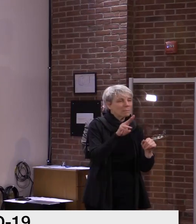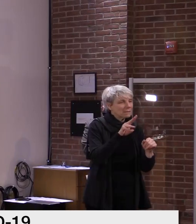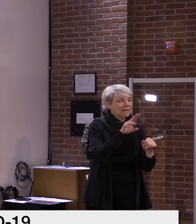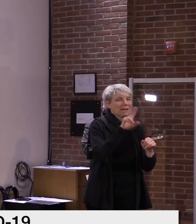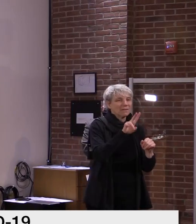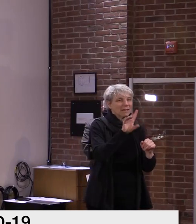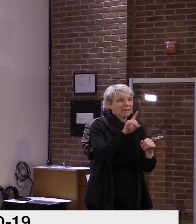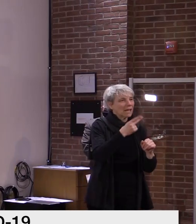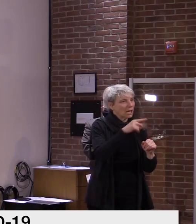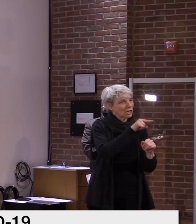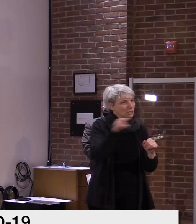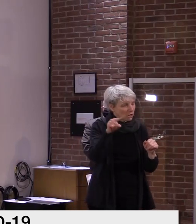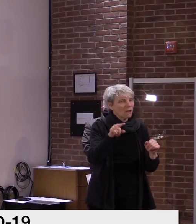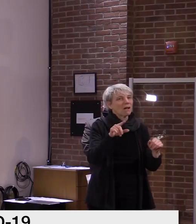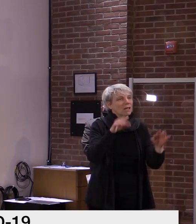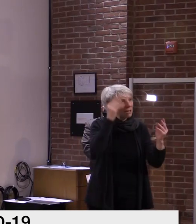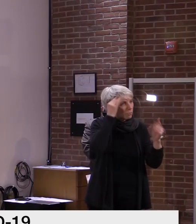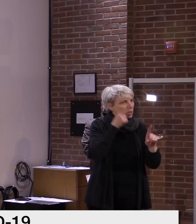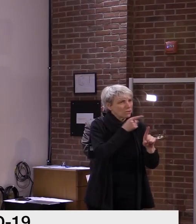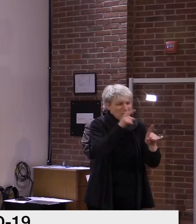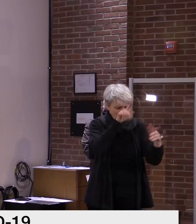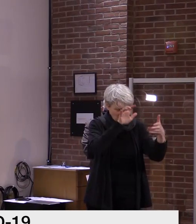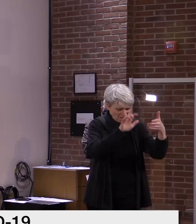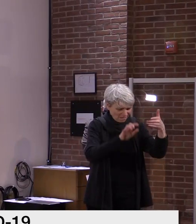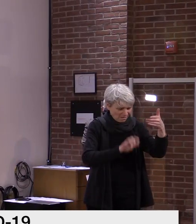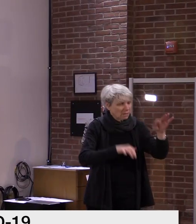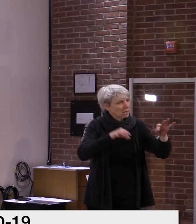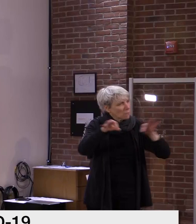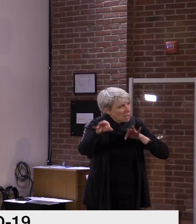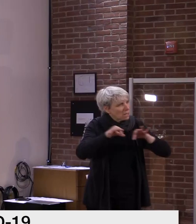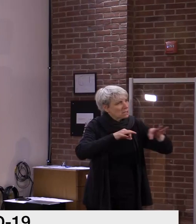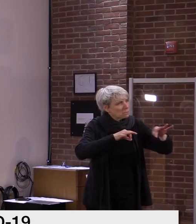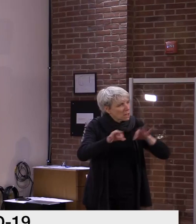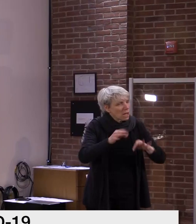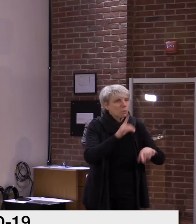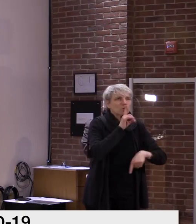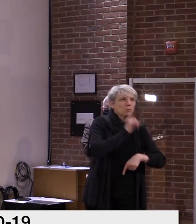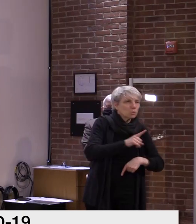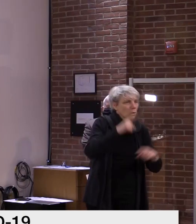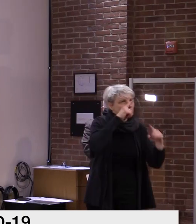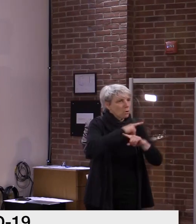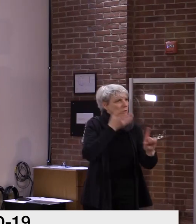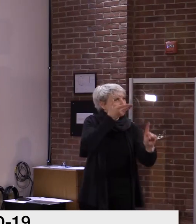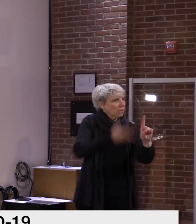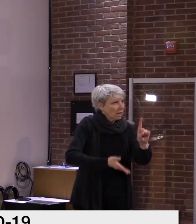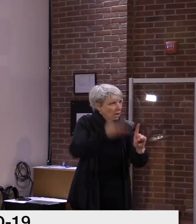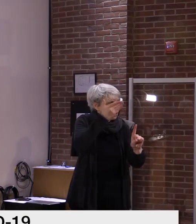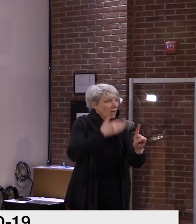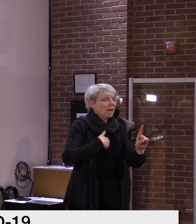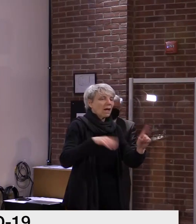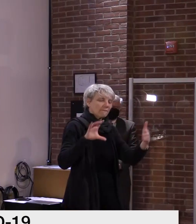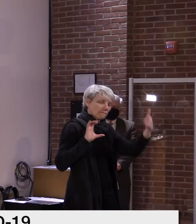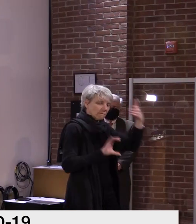and scientifically credible information. Be sure to check our frequently asked